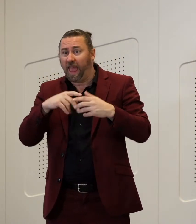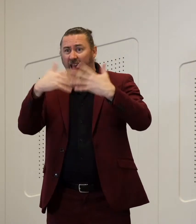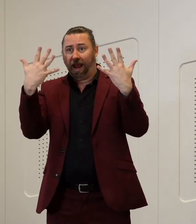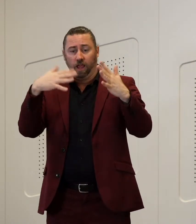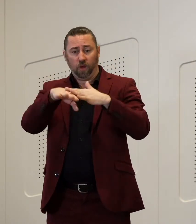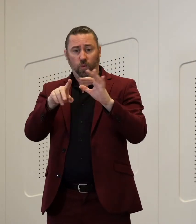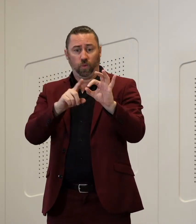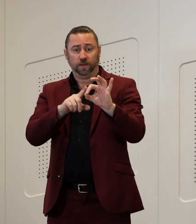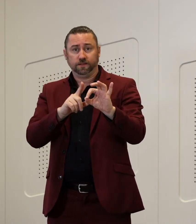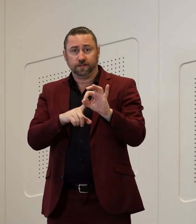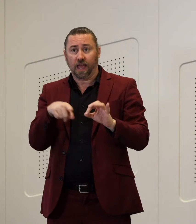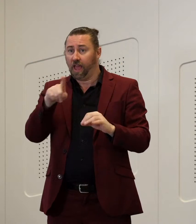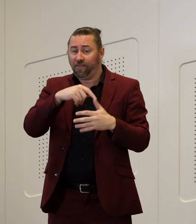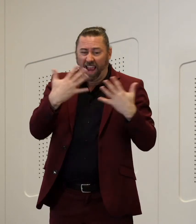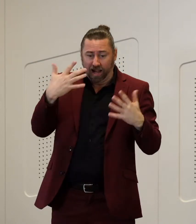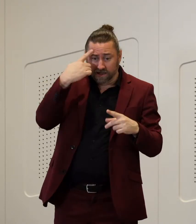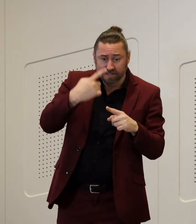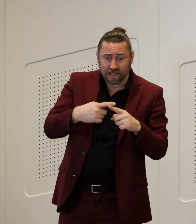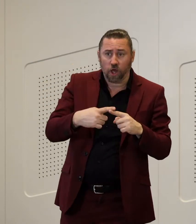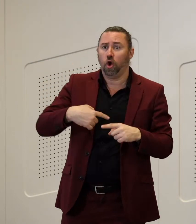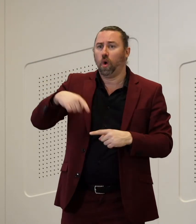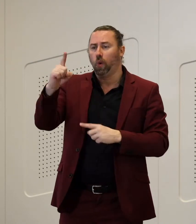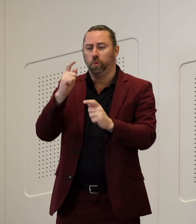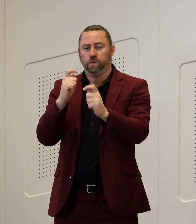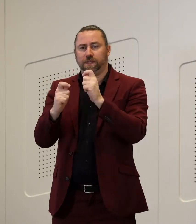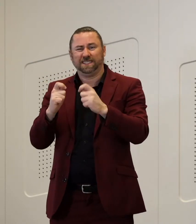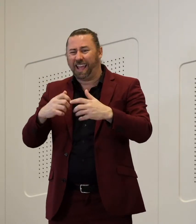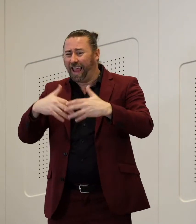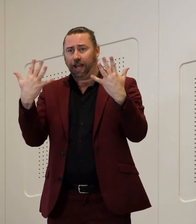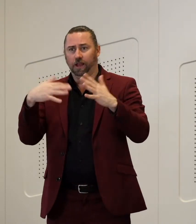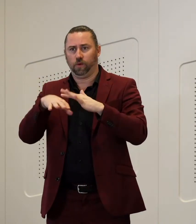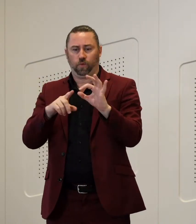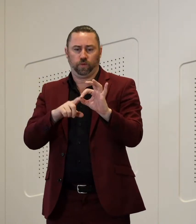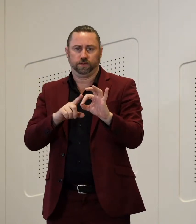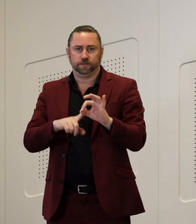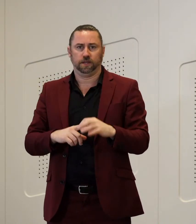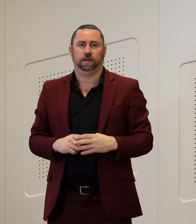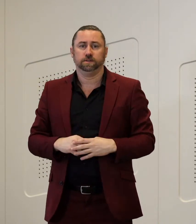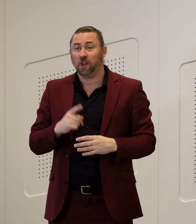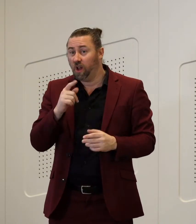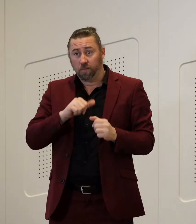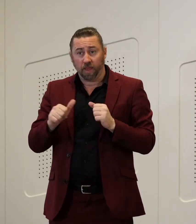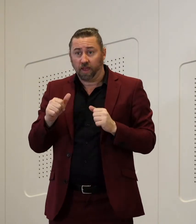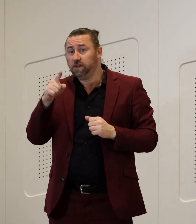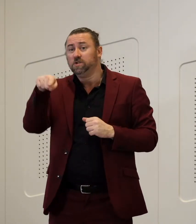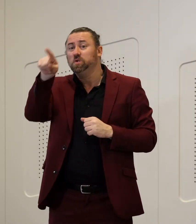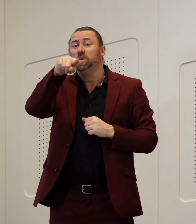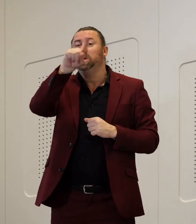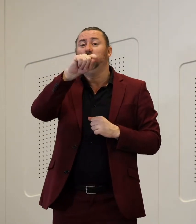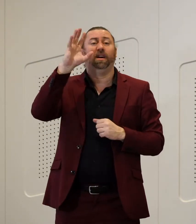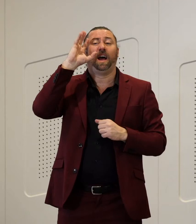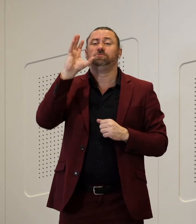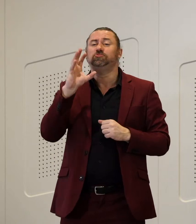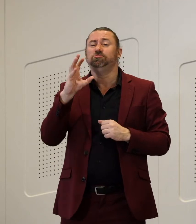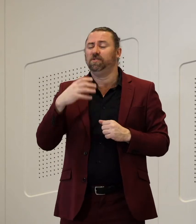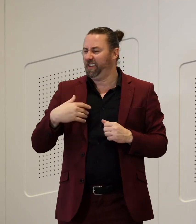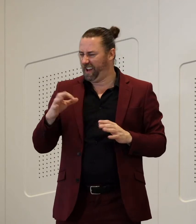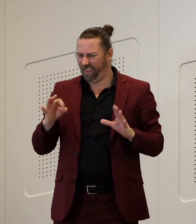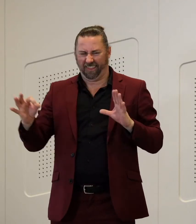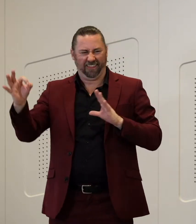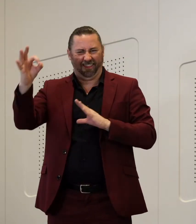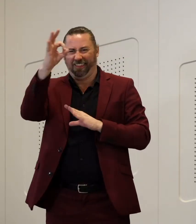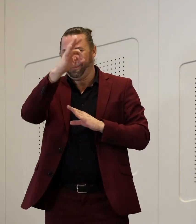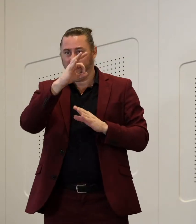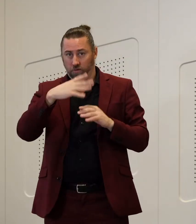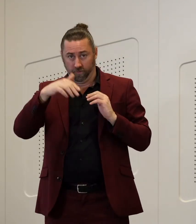Queensland. And by all means, we encourage you to do so, at least carrying the mask with you at all times. So if you find yourself in a situation where